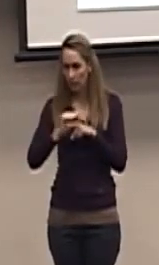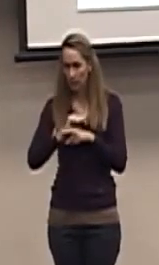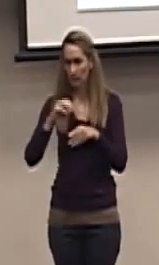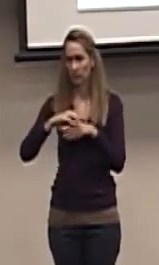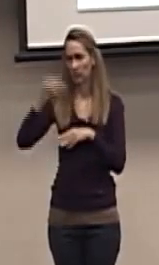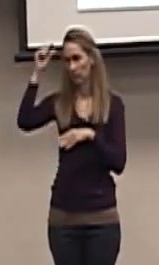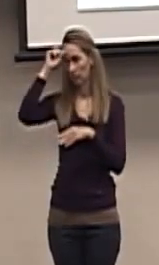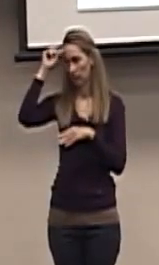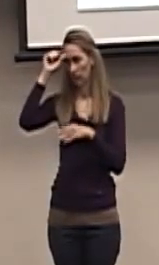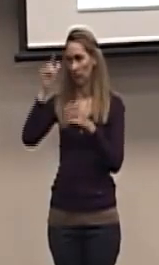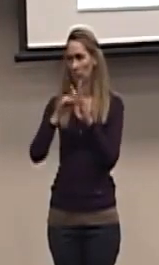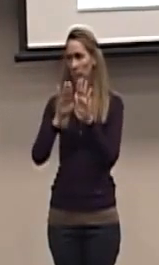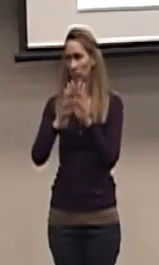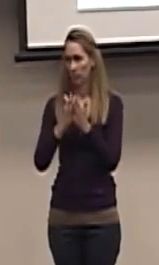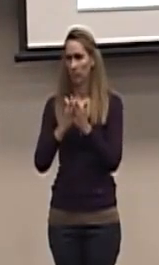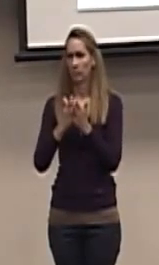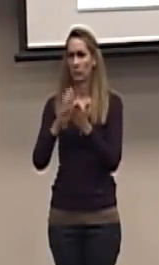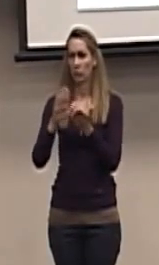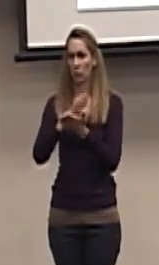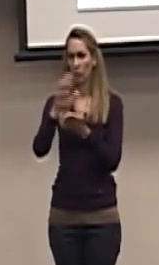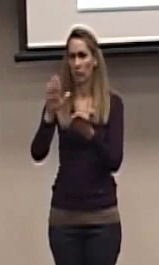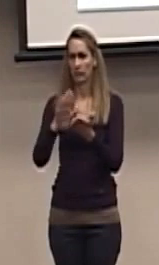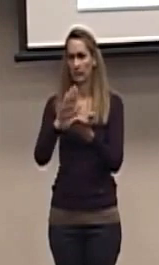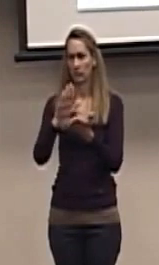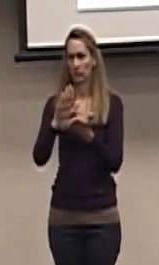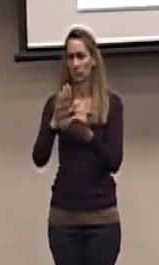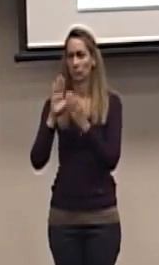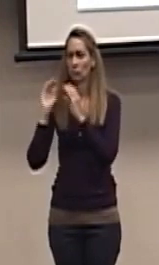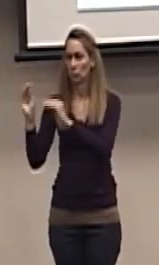and working in various ministerial fields.